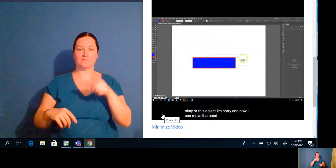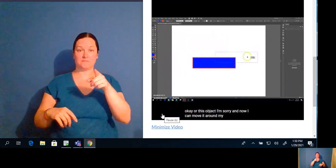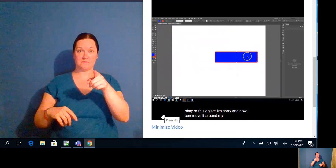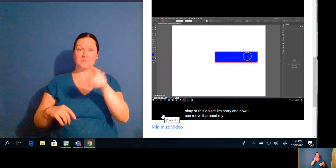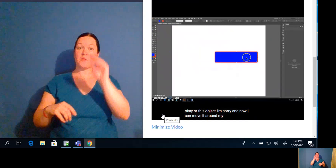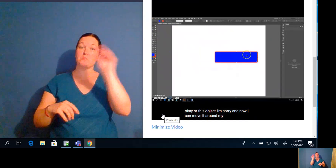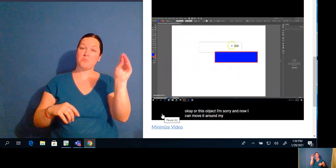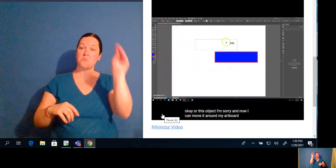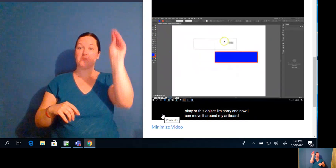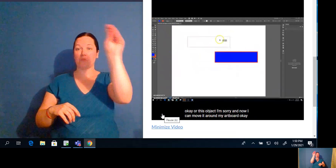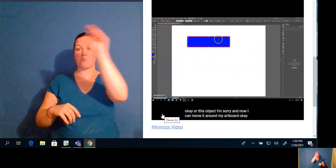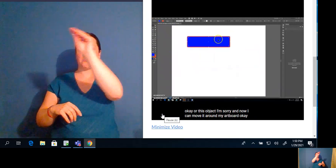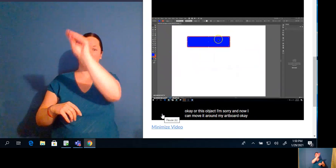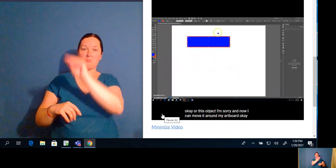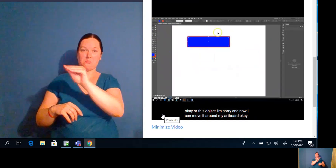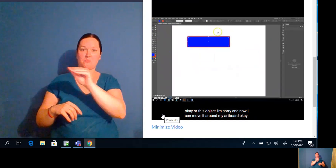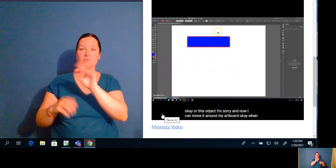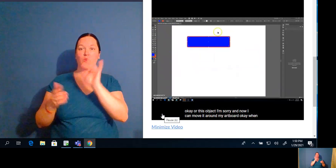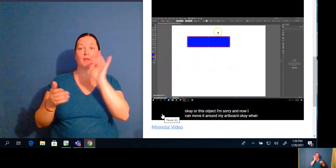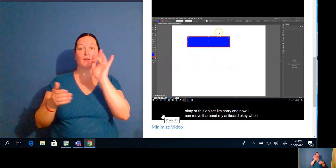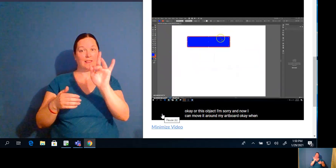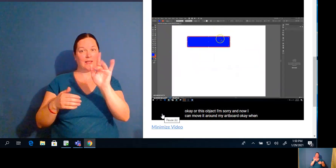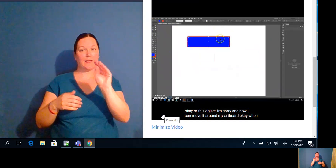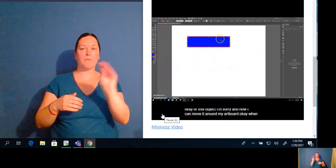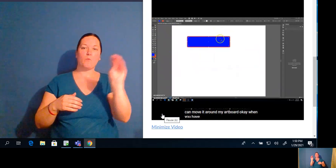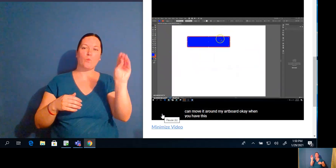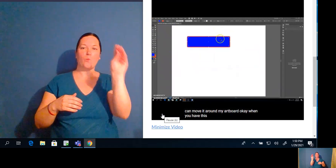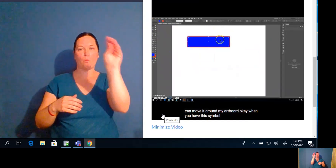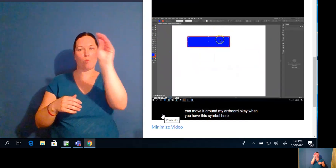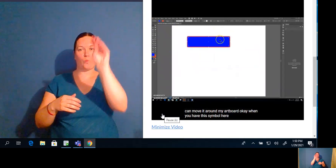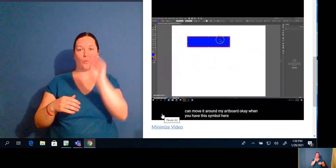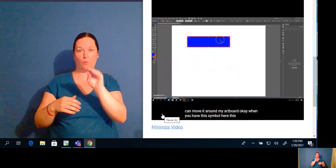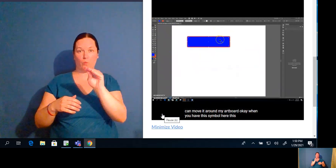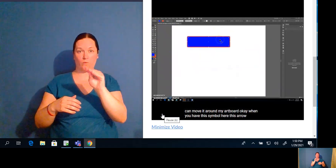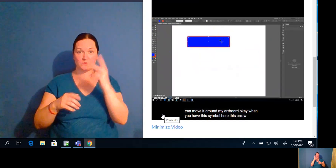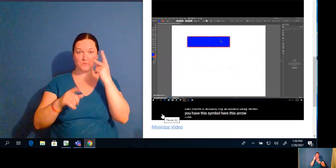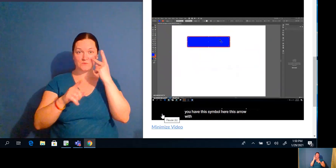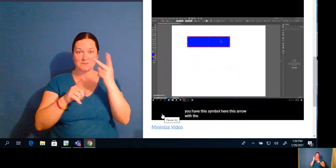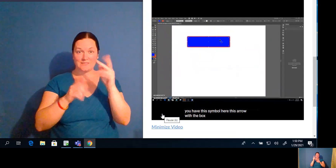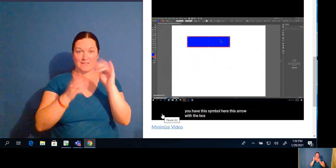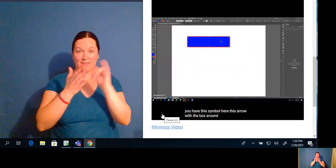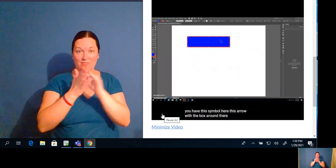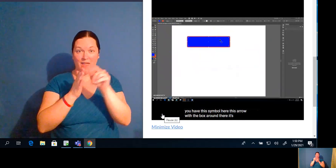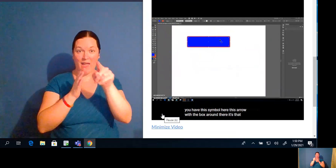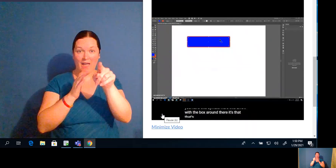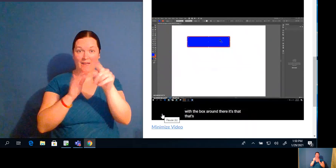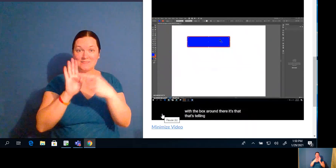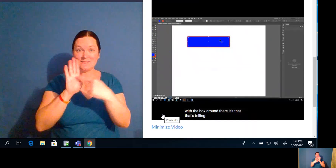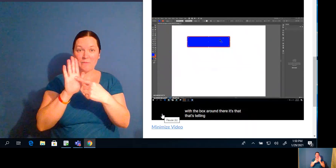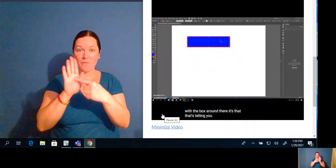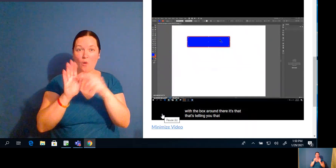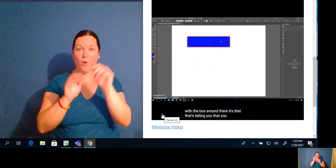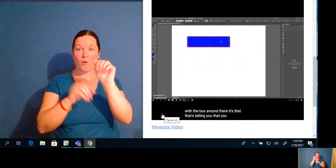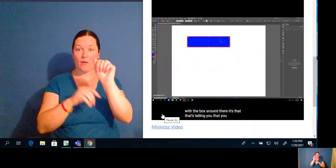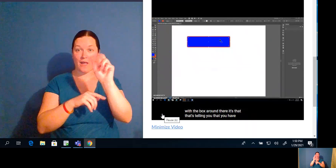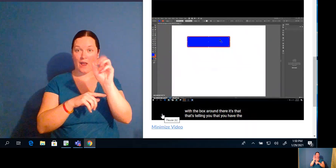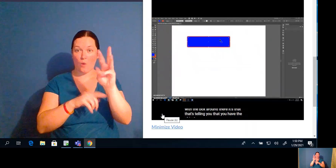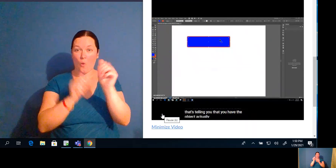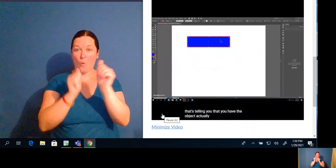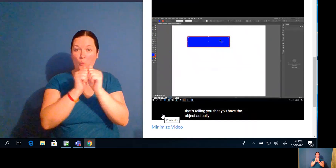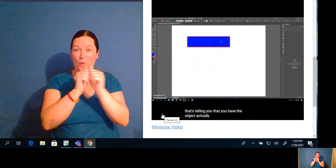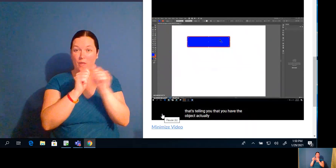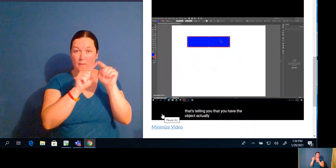I can move it around my artboard, okay. When you have this symbol here, this arrow with the box around it, that's telling you